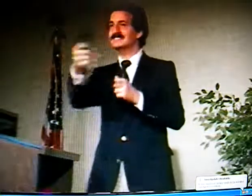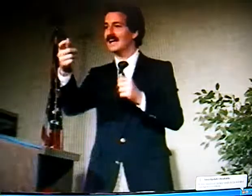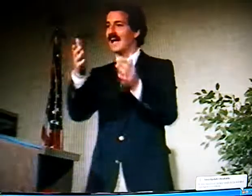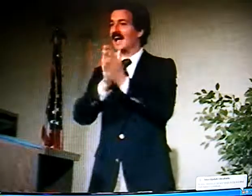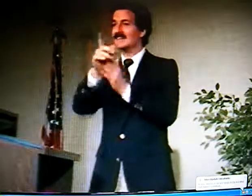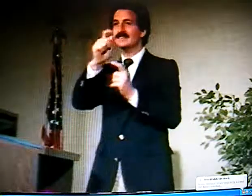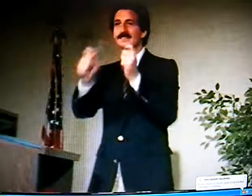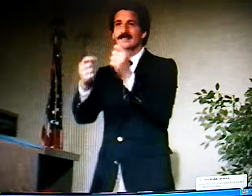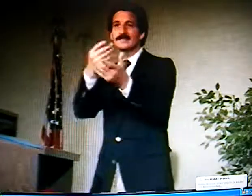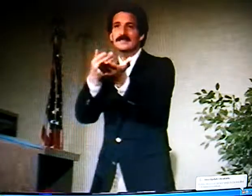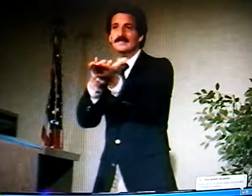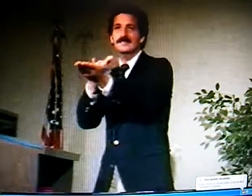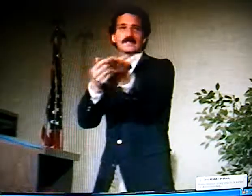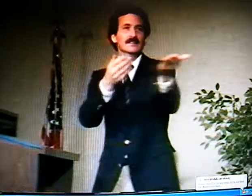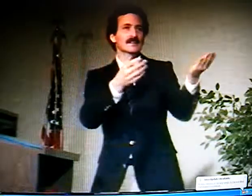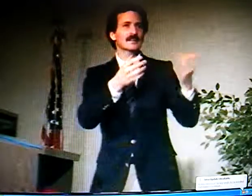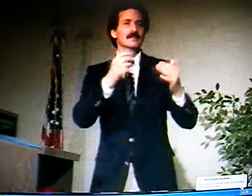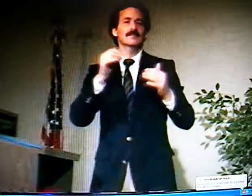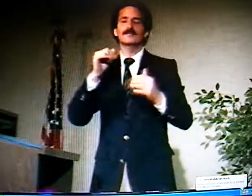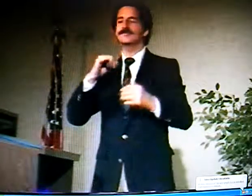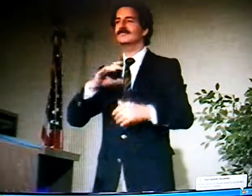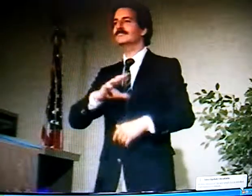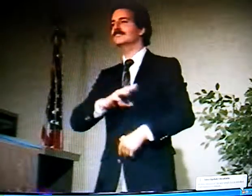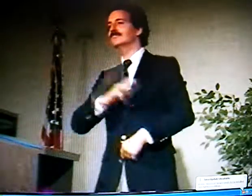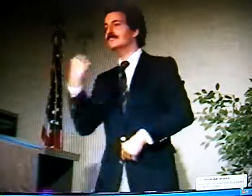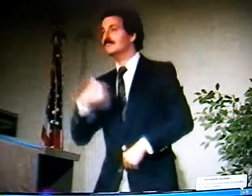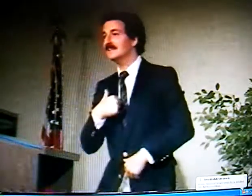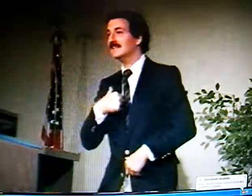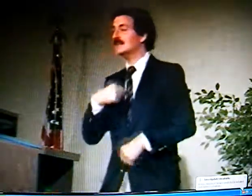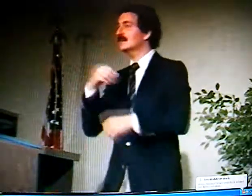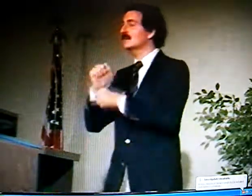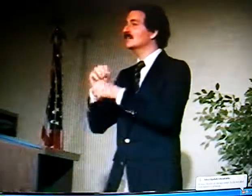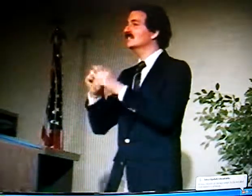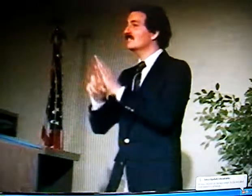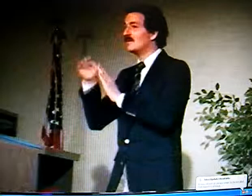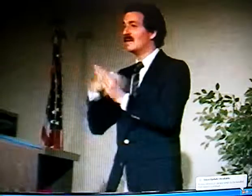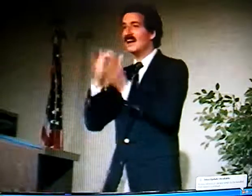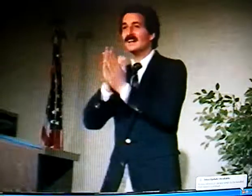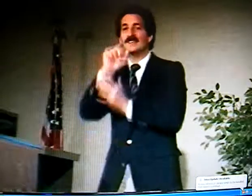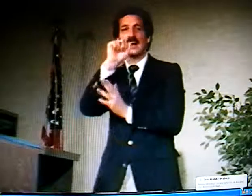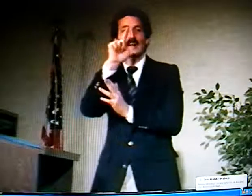idea that I was going to be